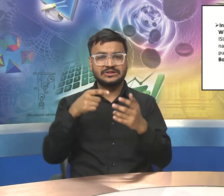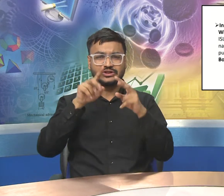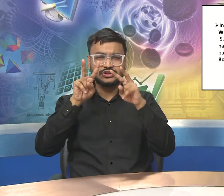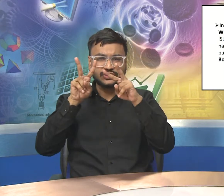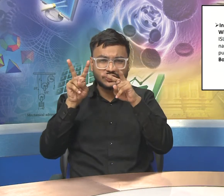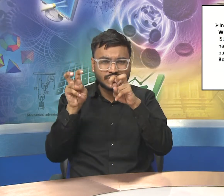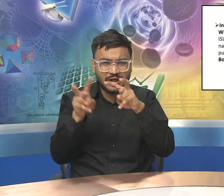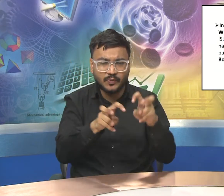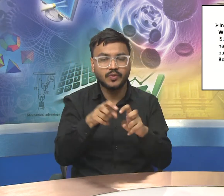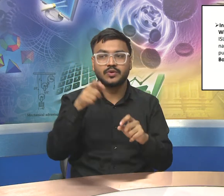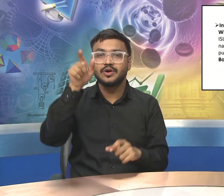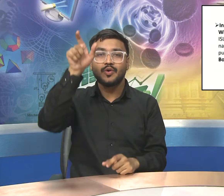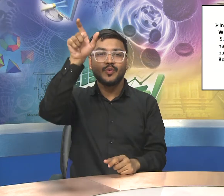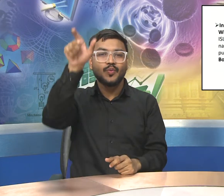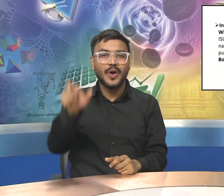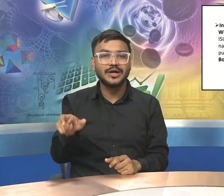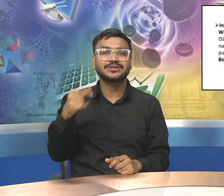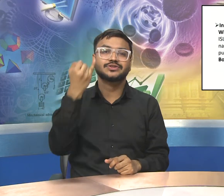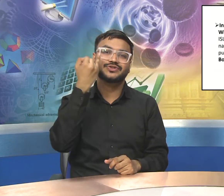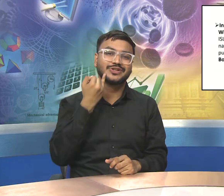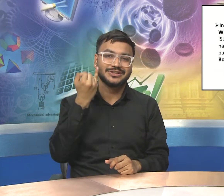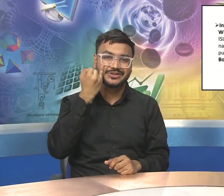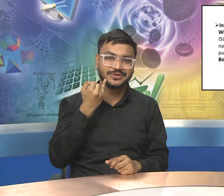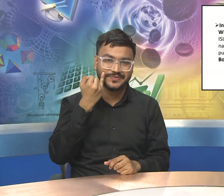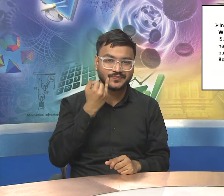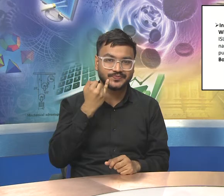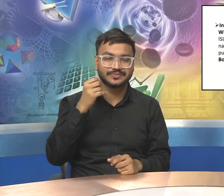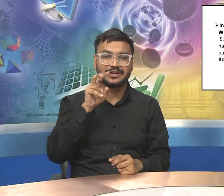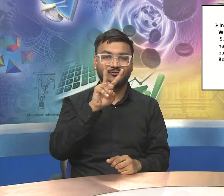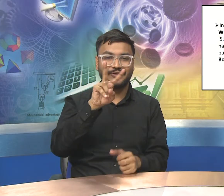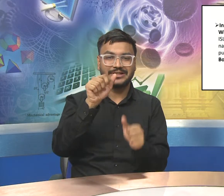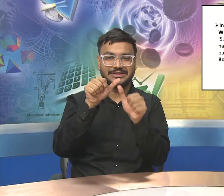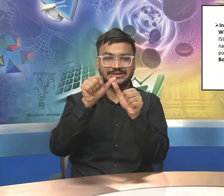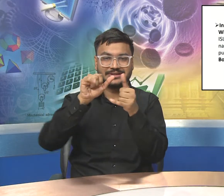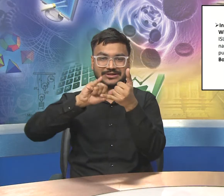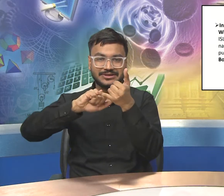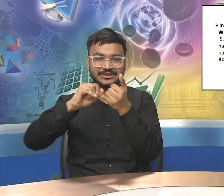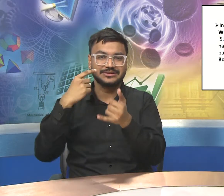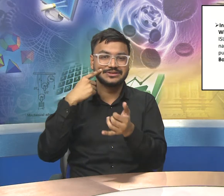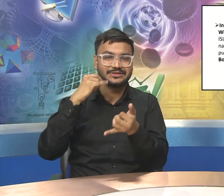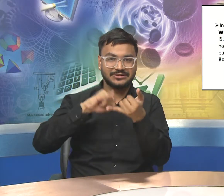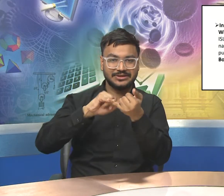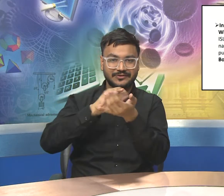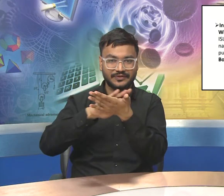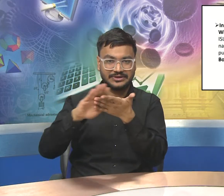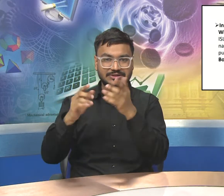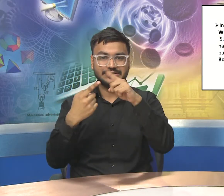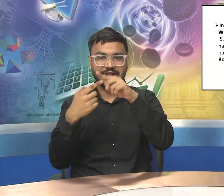In 1978, the researchers